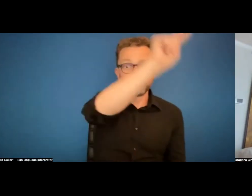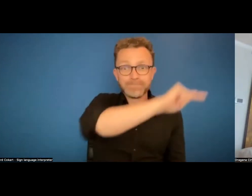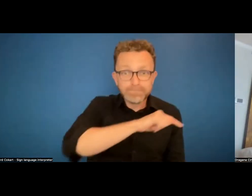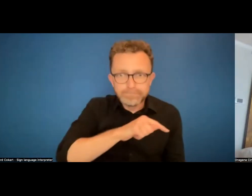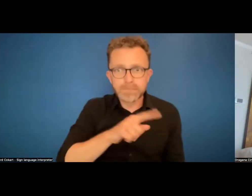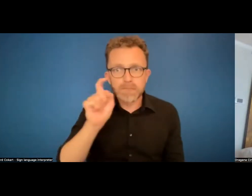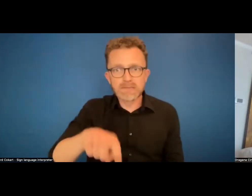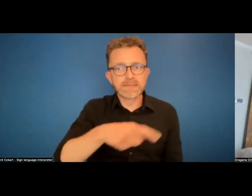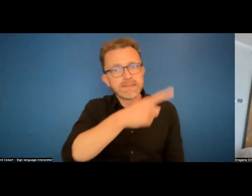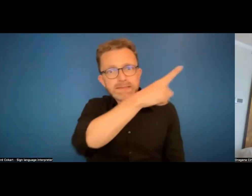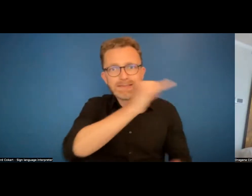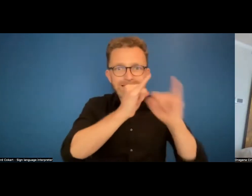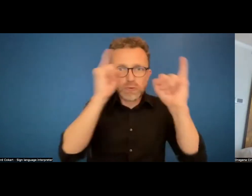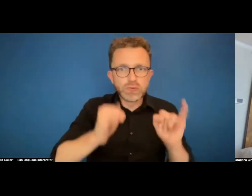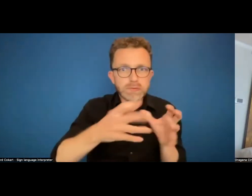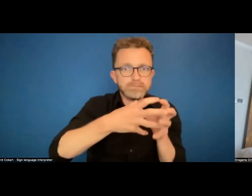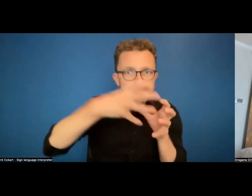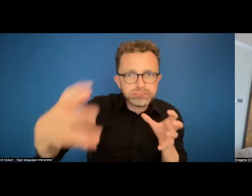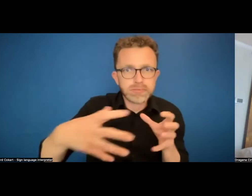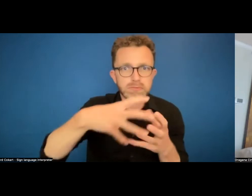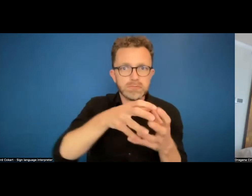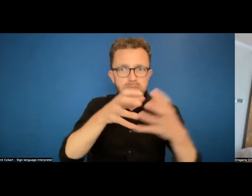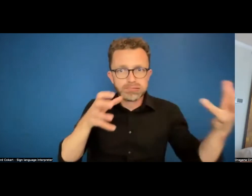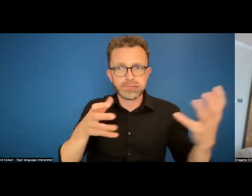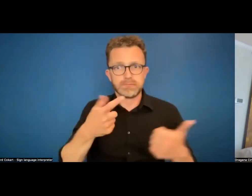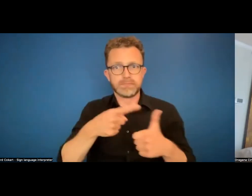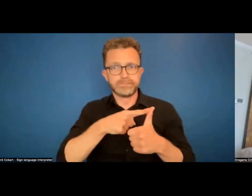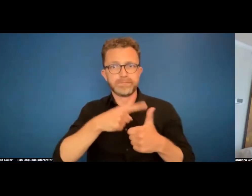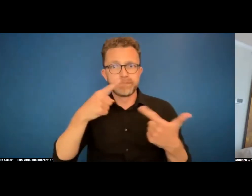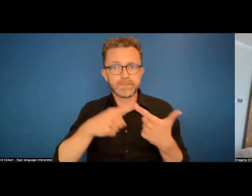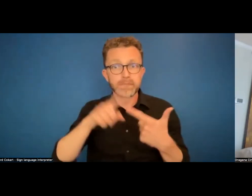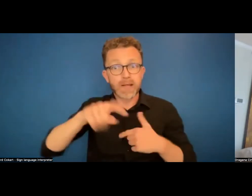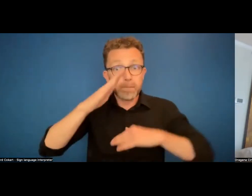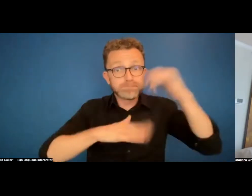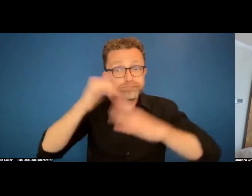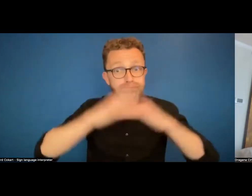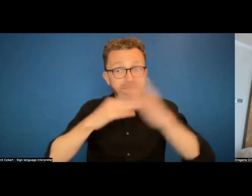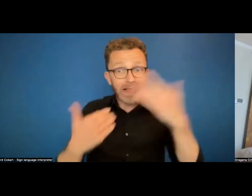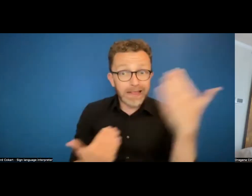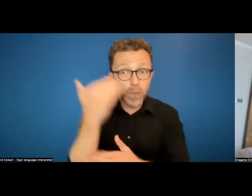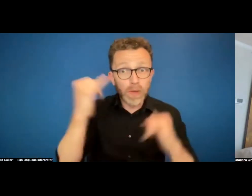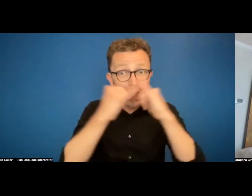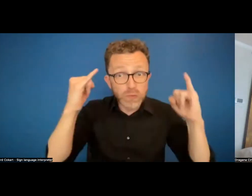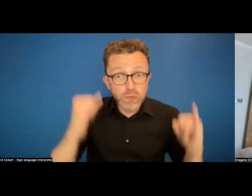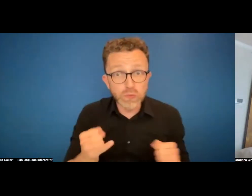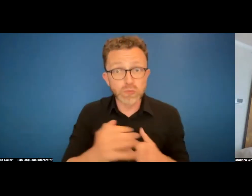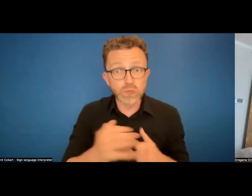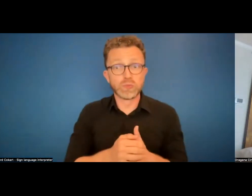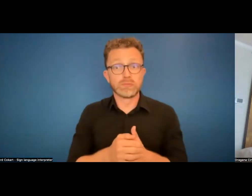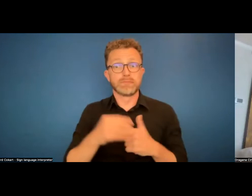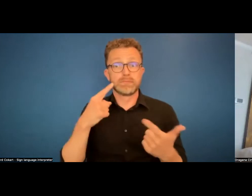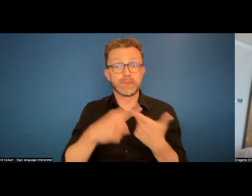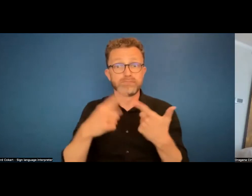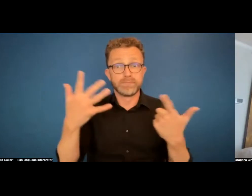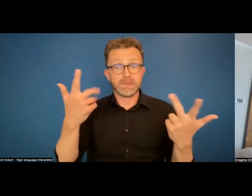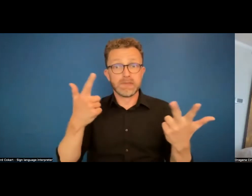or extension, it is likely that member states will officially request support from EU funds. And according to